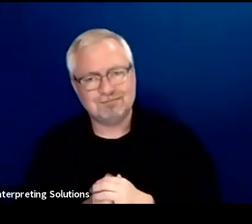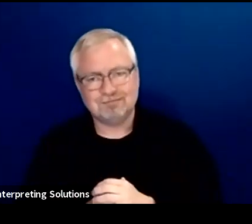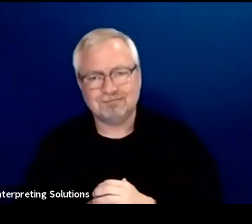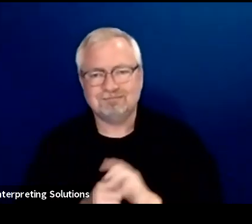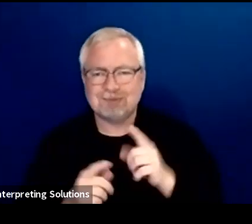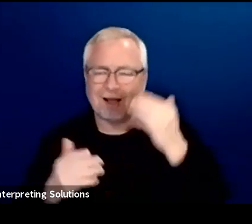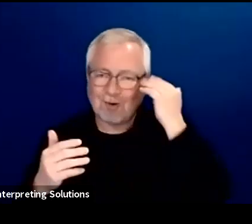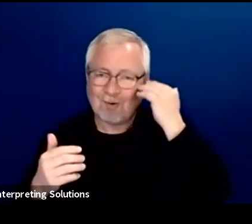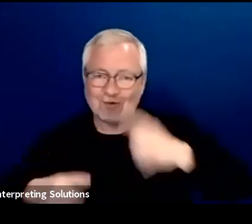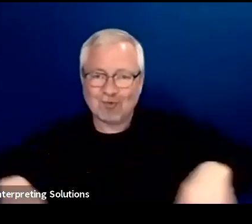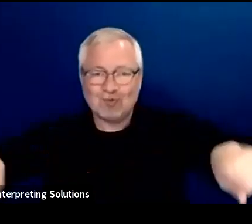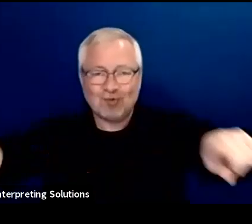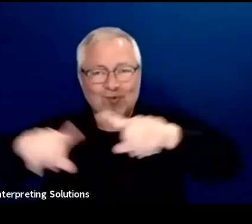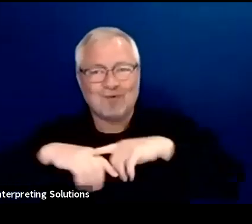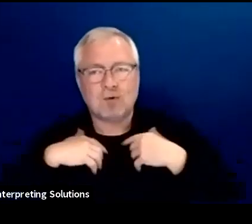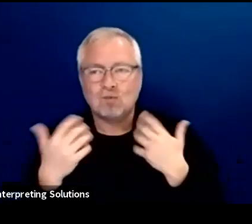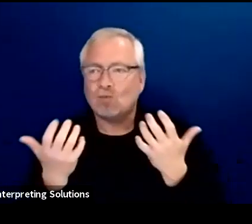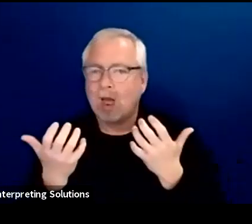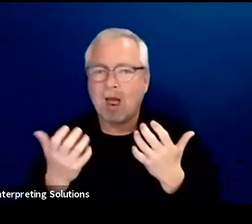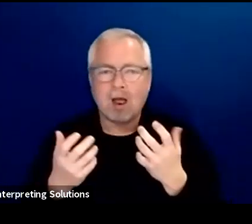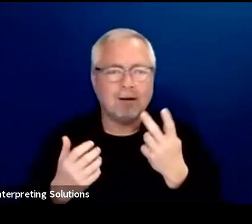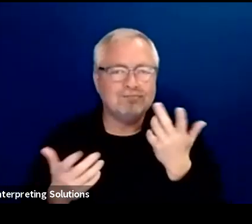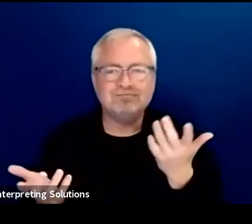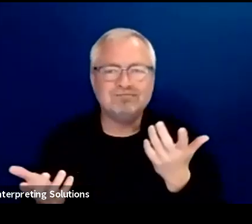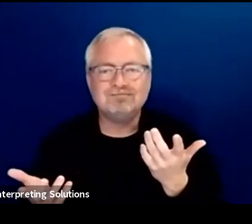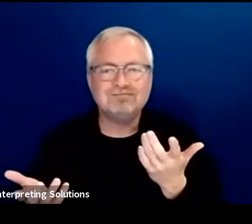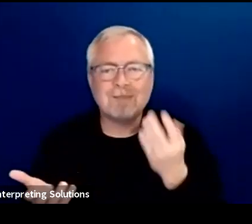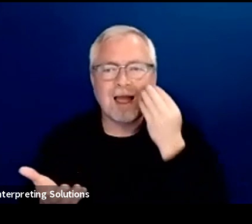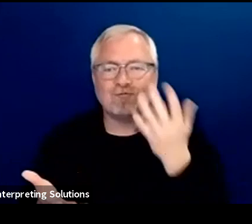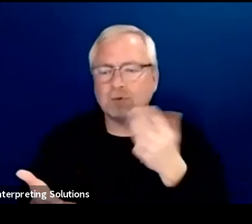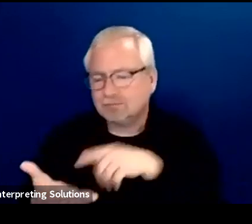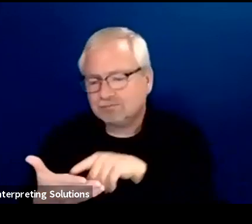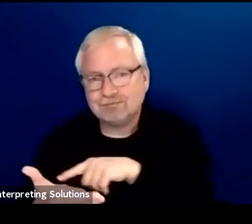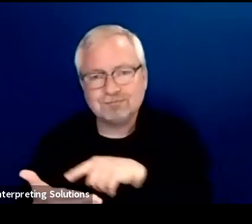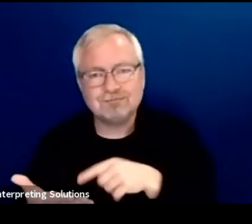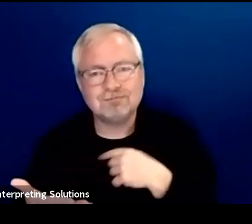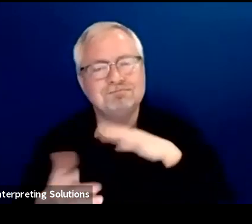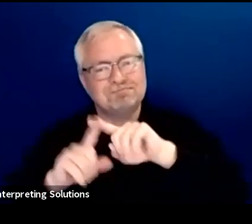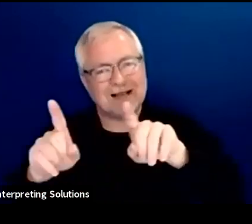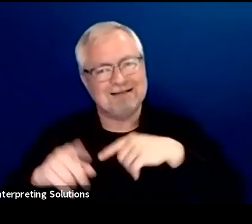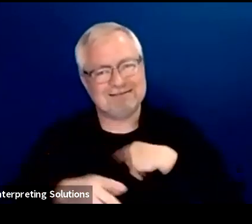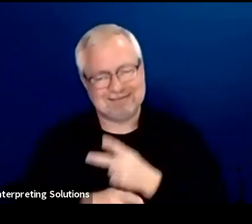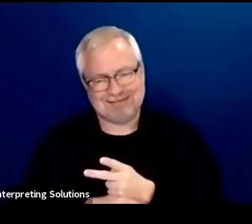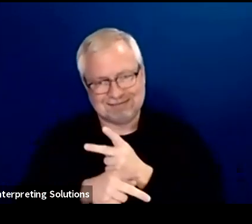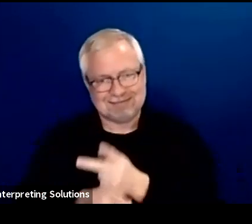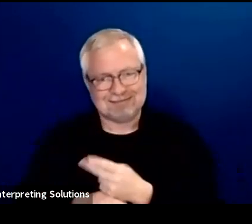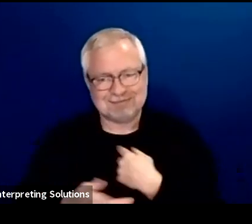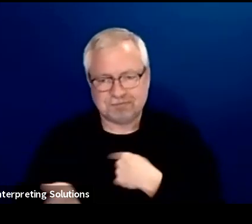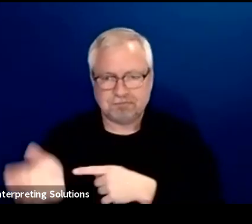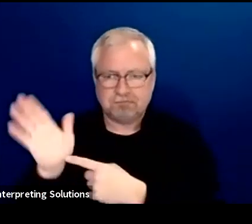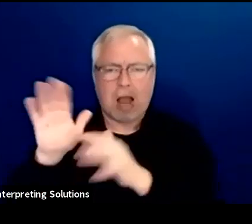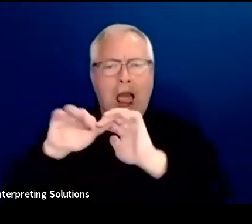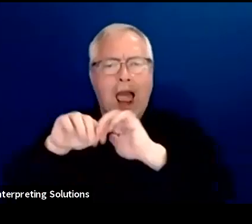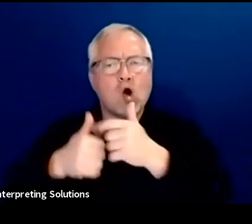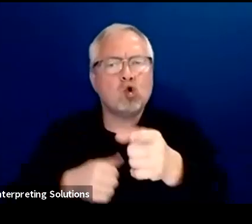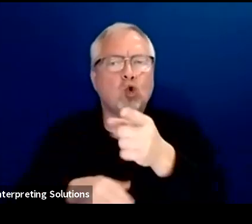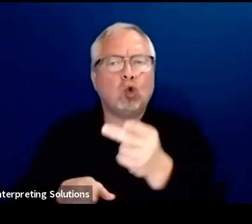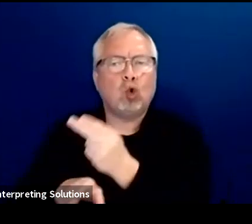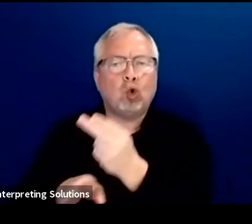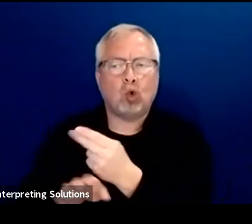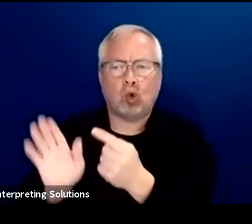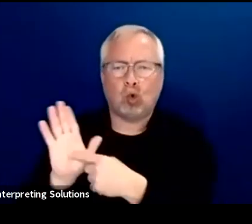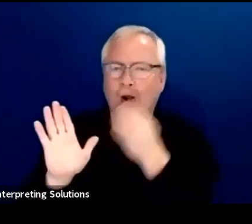use of what the results are, but we also have a lot of other interesting data in addition to the model. Just one quick thing